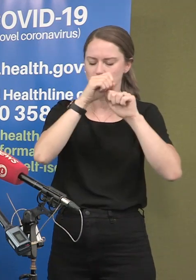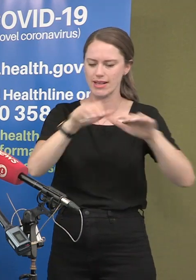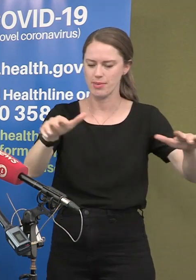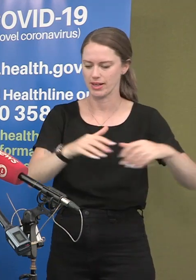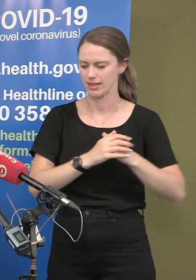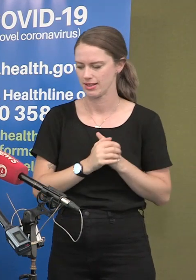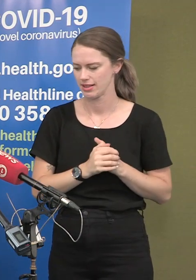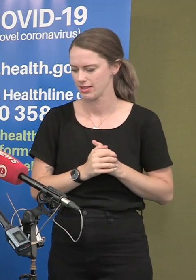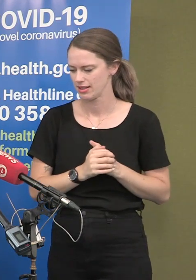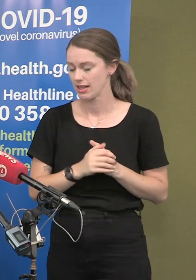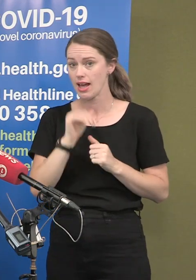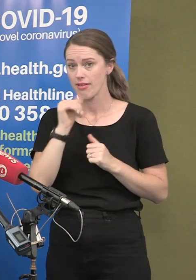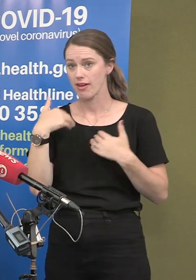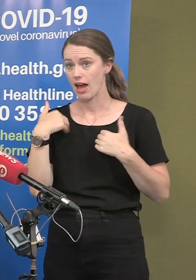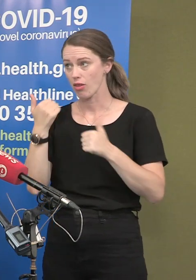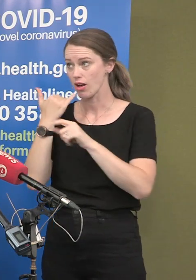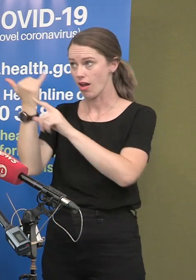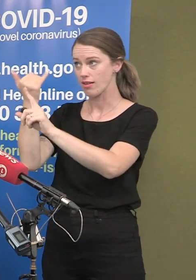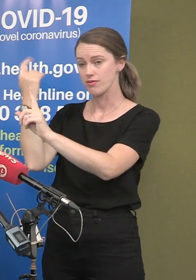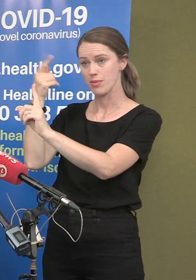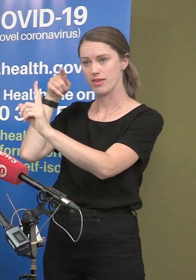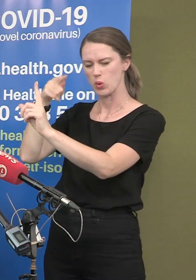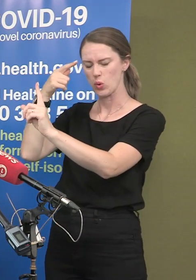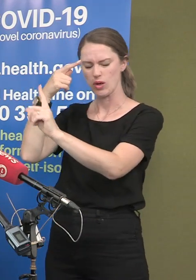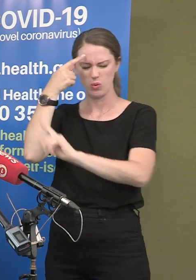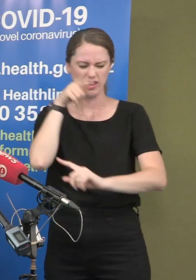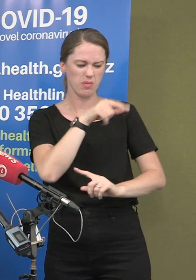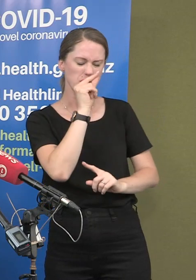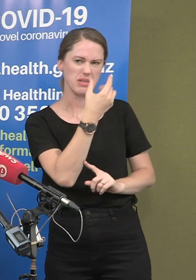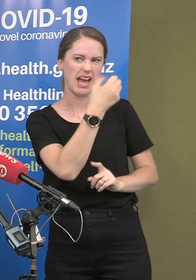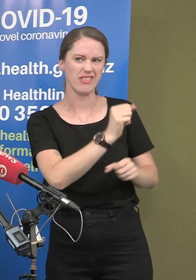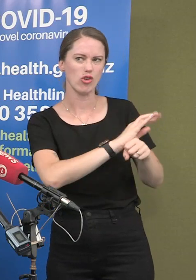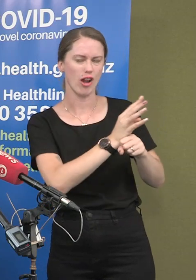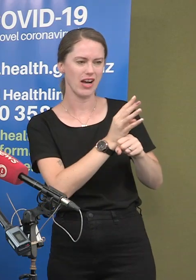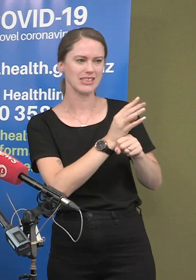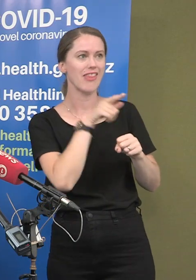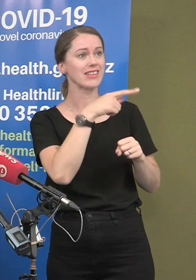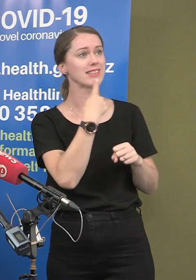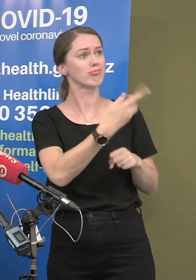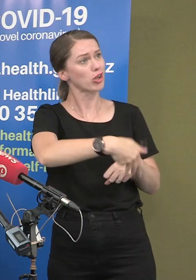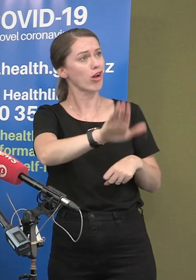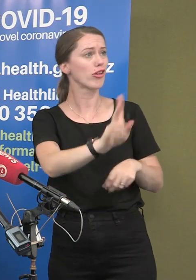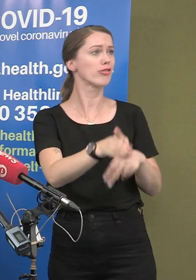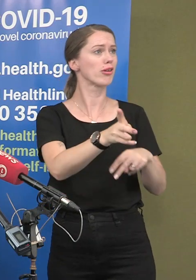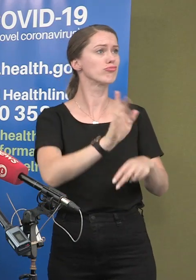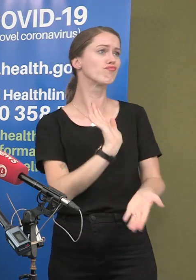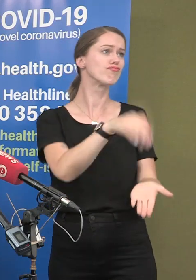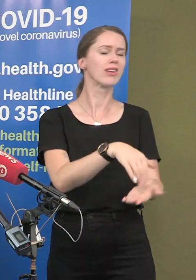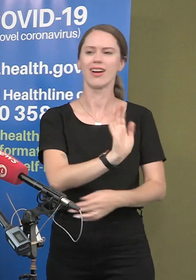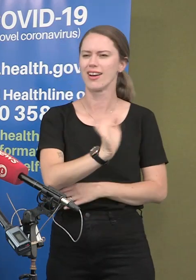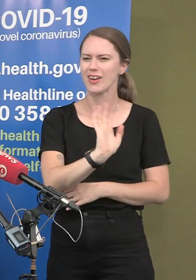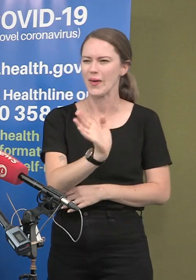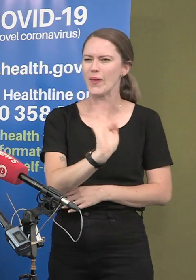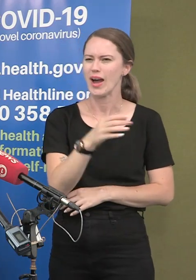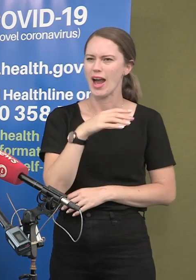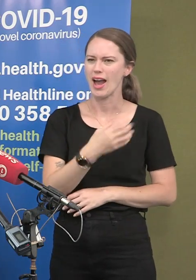if Healthline has someone on the line who they think is a possible case, then they don't just say, go to the ED or go to your GP.